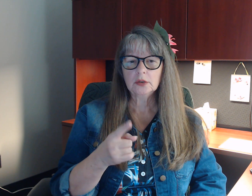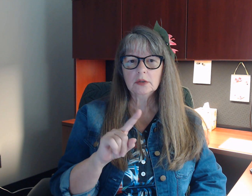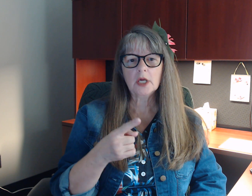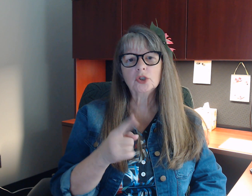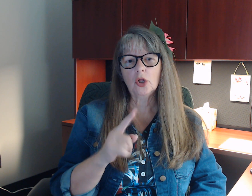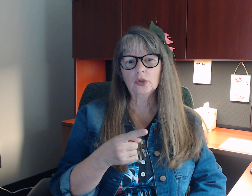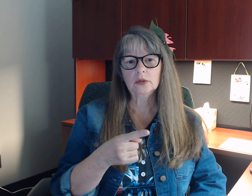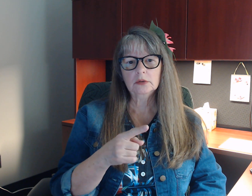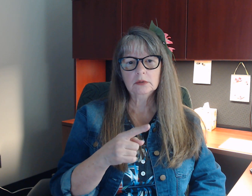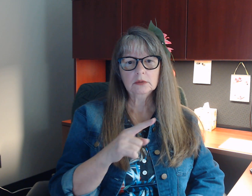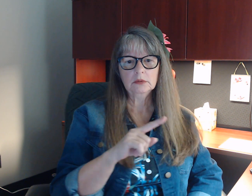A dollar.